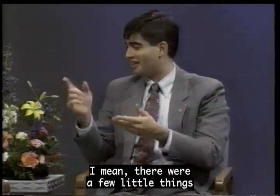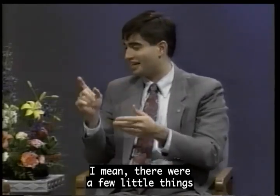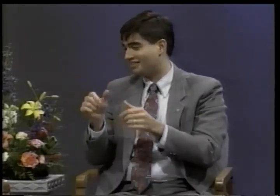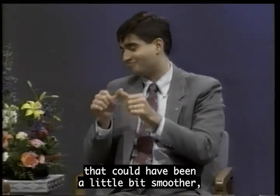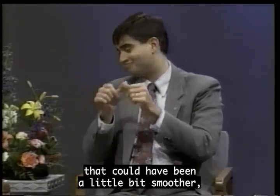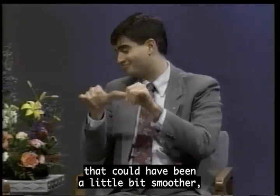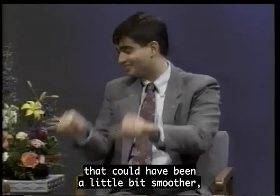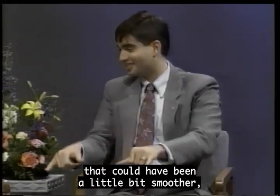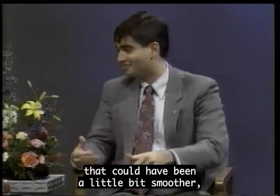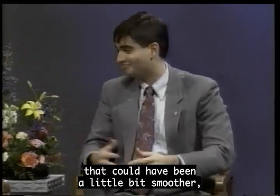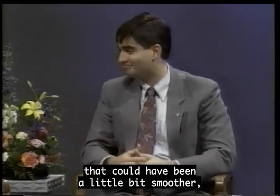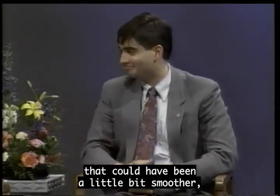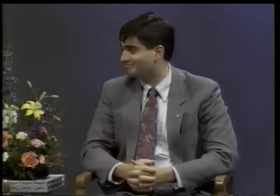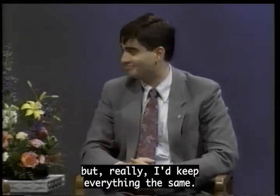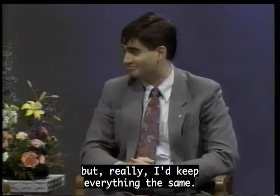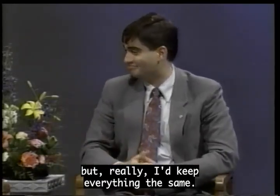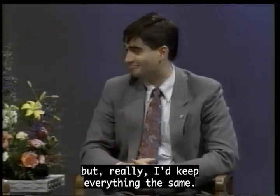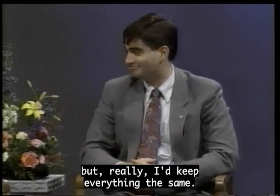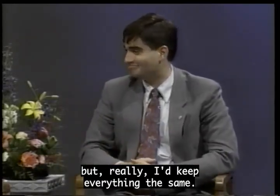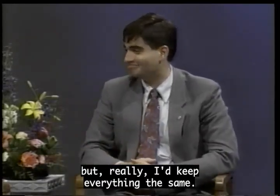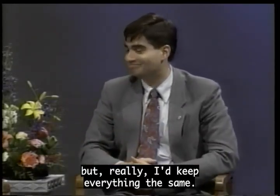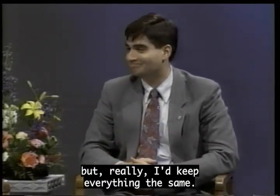things that could have been a little bit smoother, but really, I'd keep everything the same.